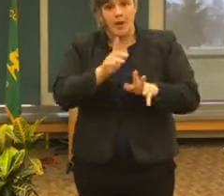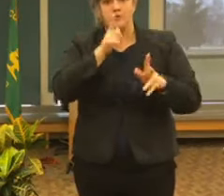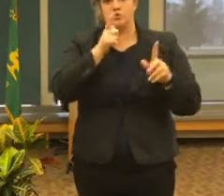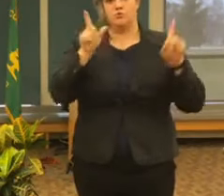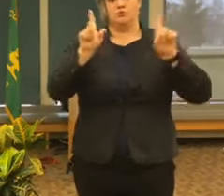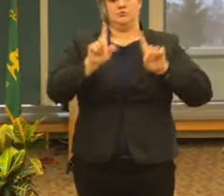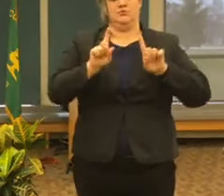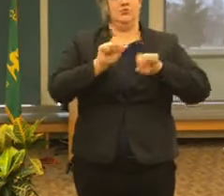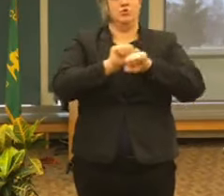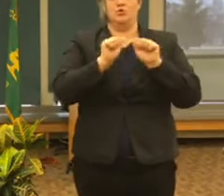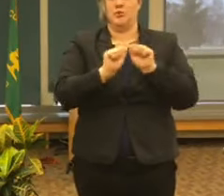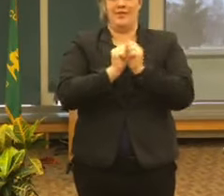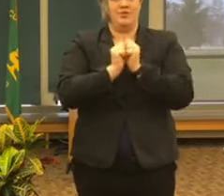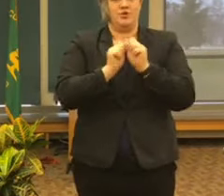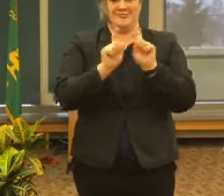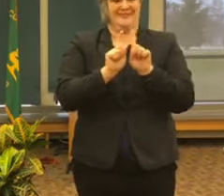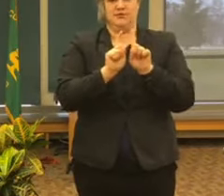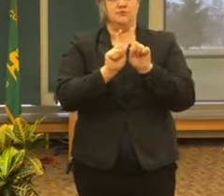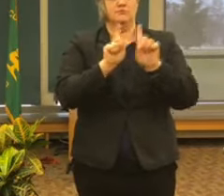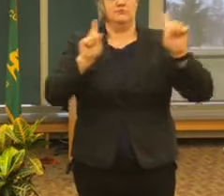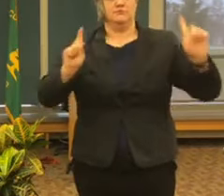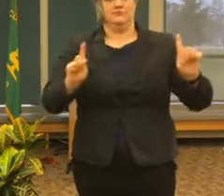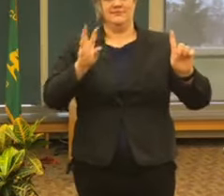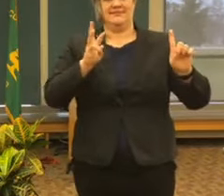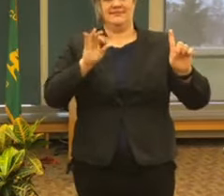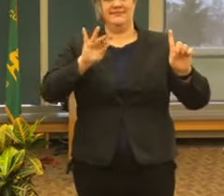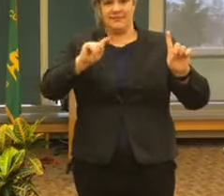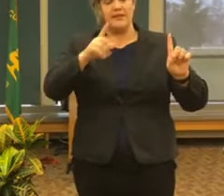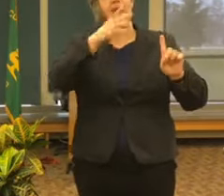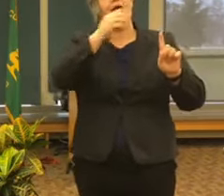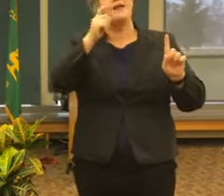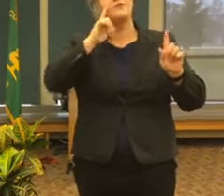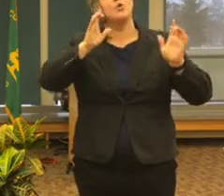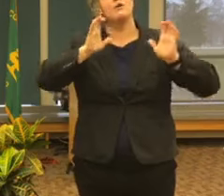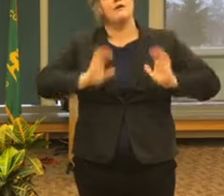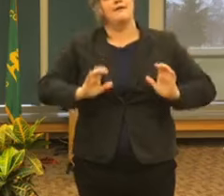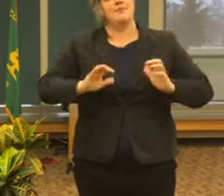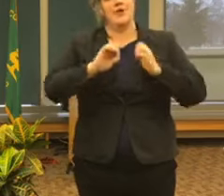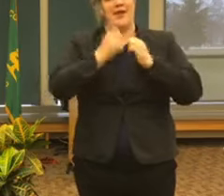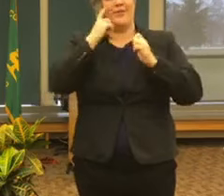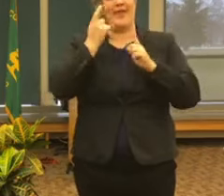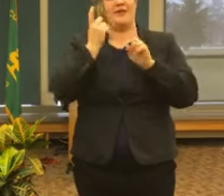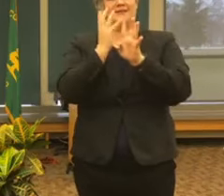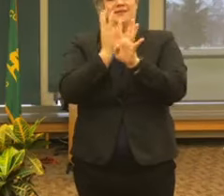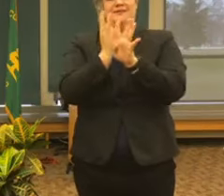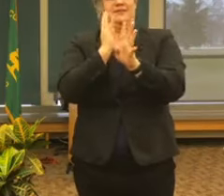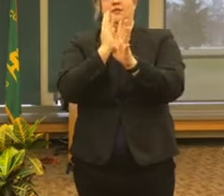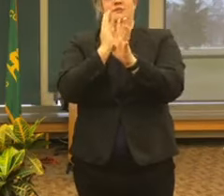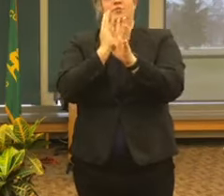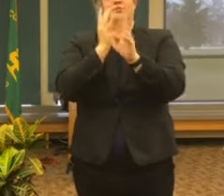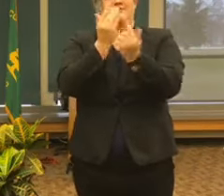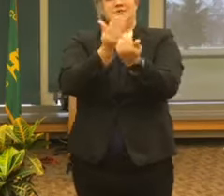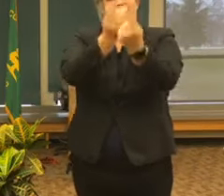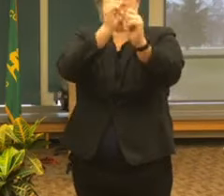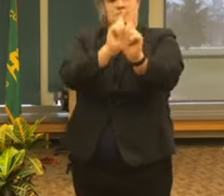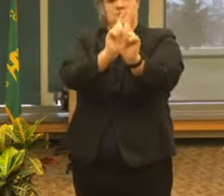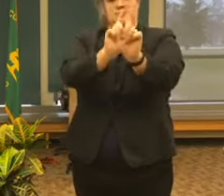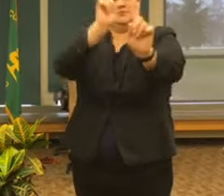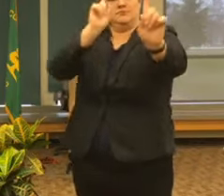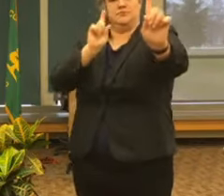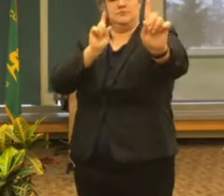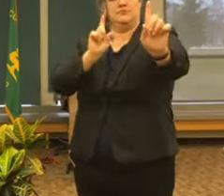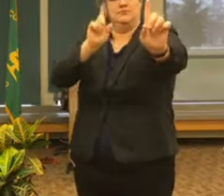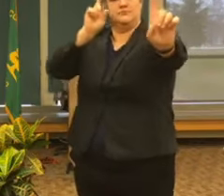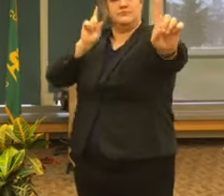alongside one another, and also customers that may be inside a store or waiting in lines inside a store or outside of a